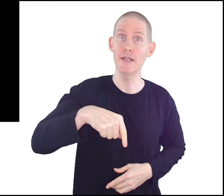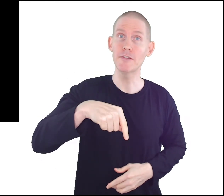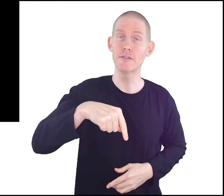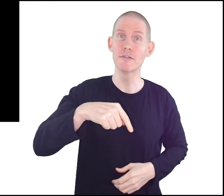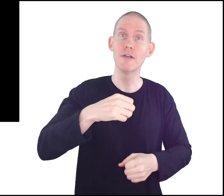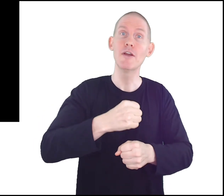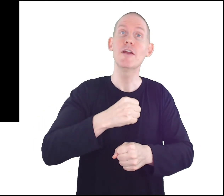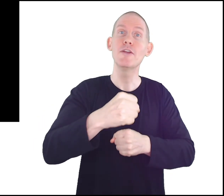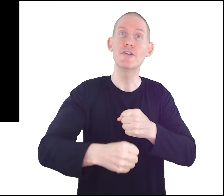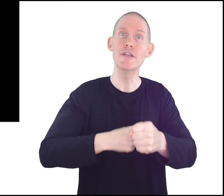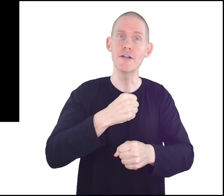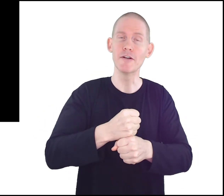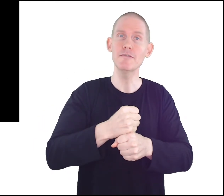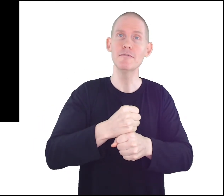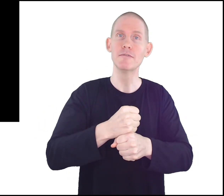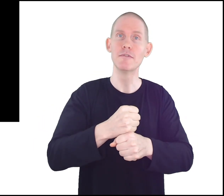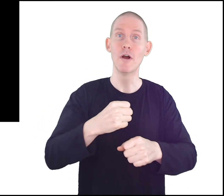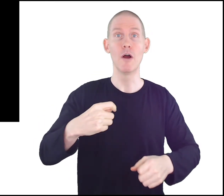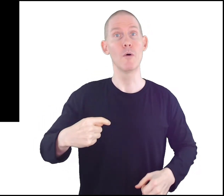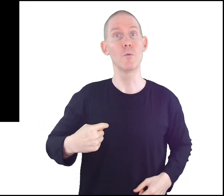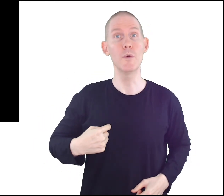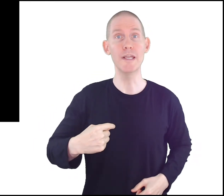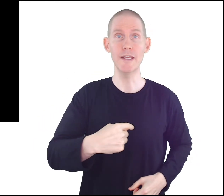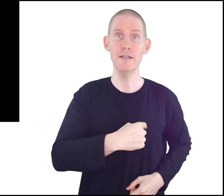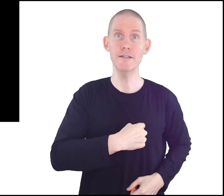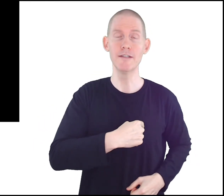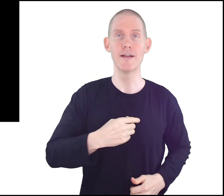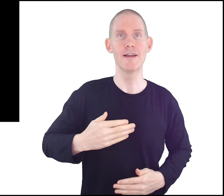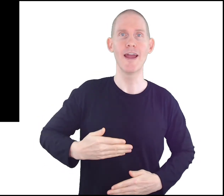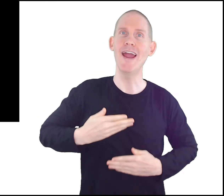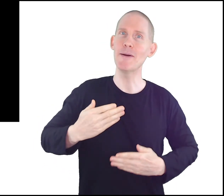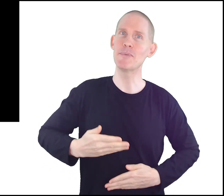This year, we happy.